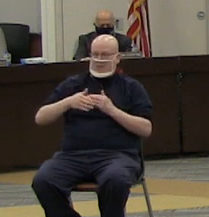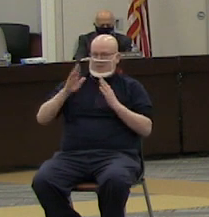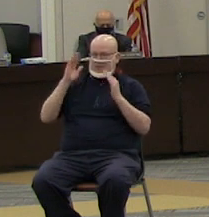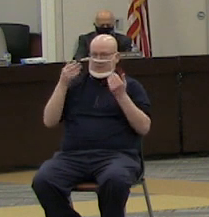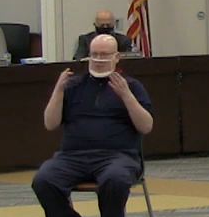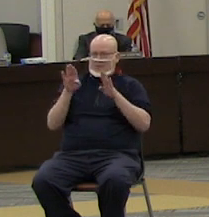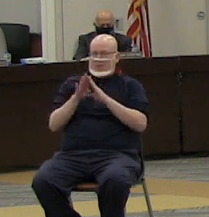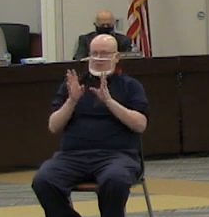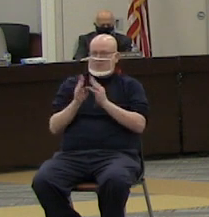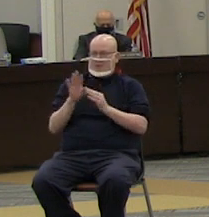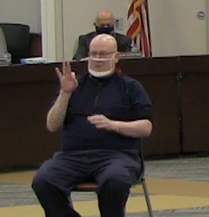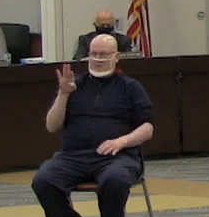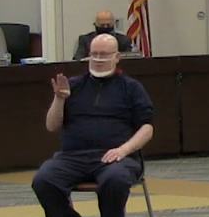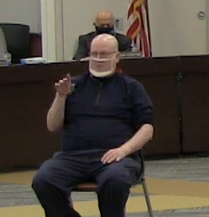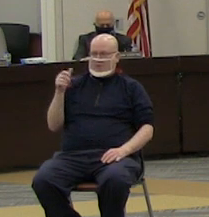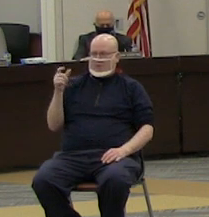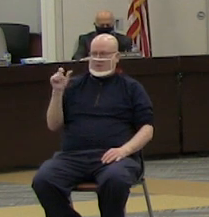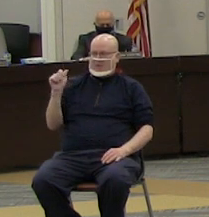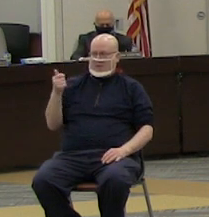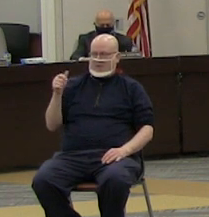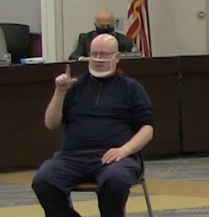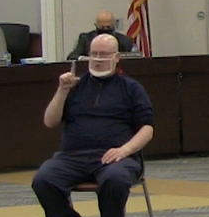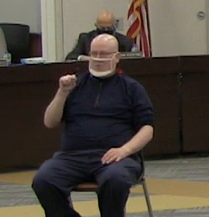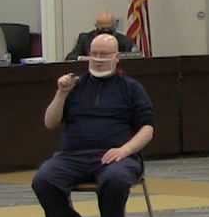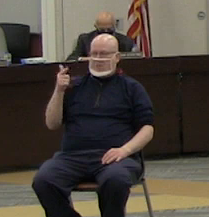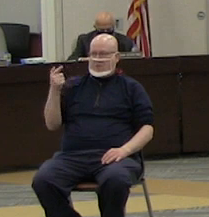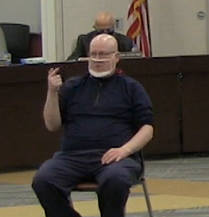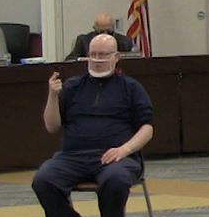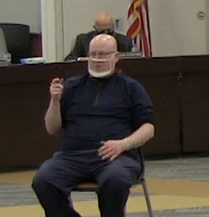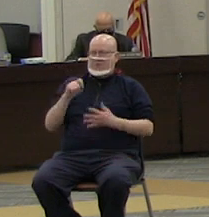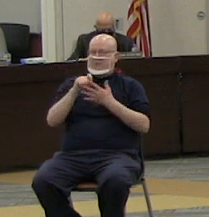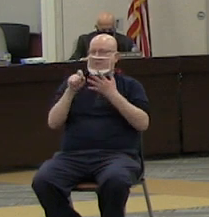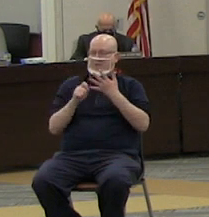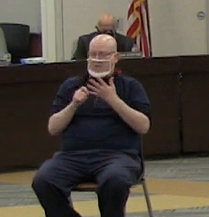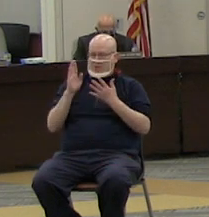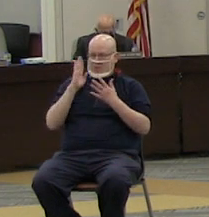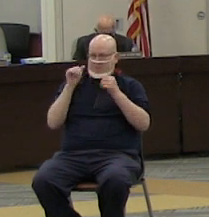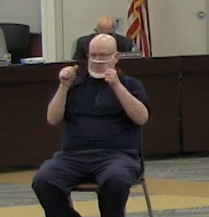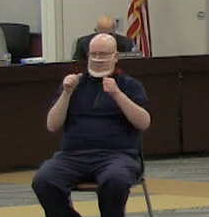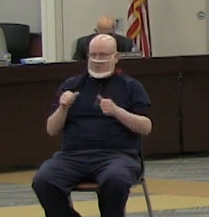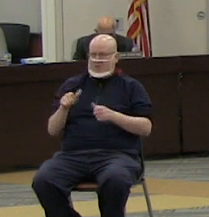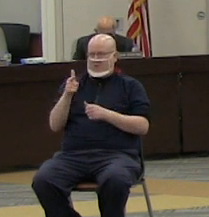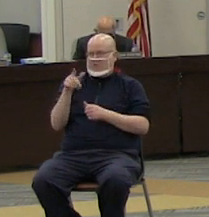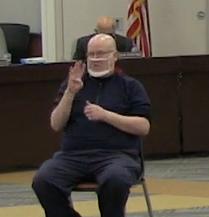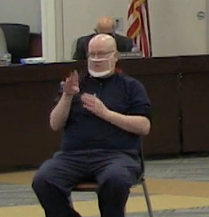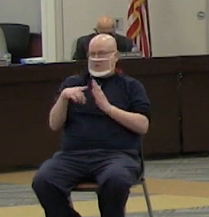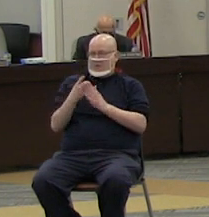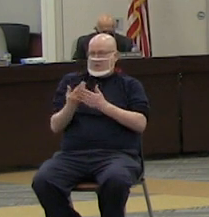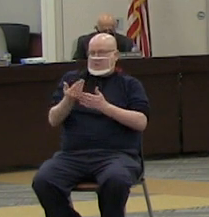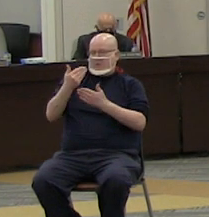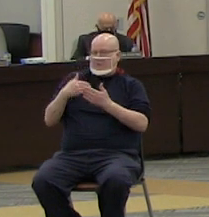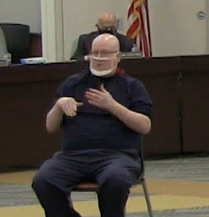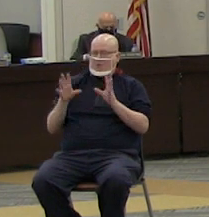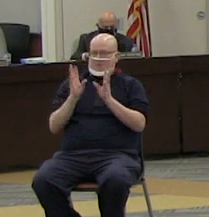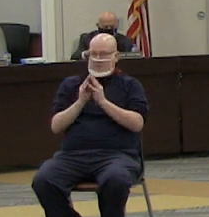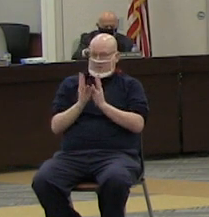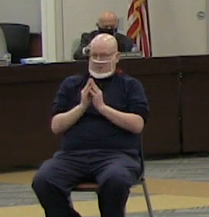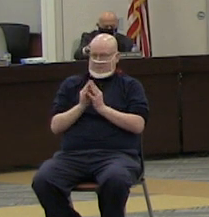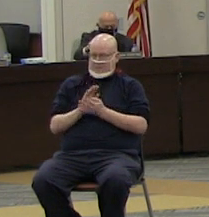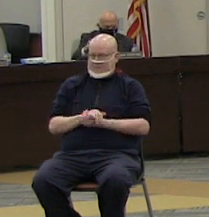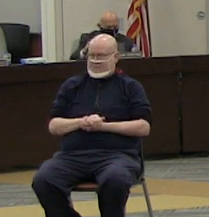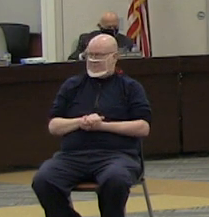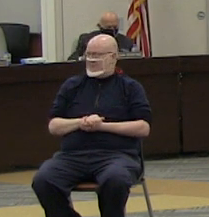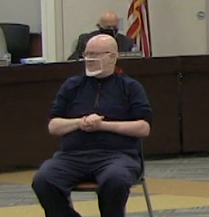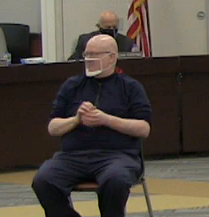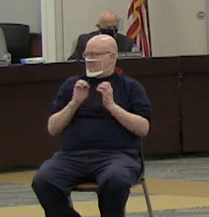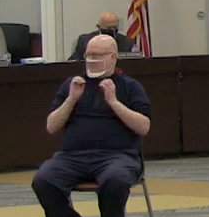will be held on February 10th, 2021. Details of the closed session will be posted within 24 hours of the anticipated meeting. We have